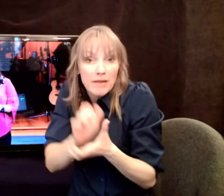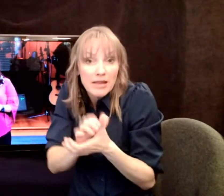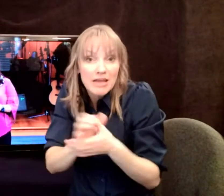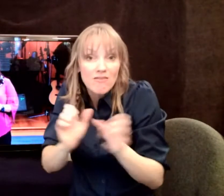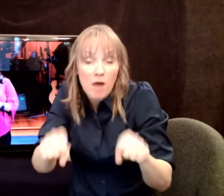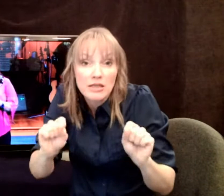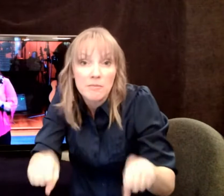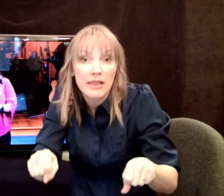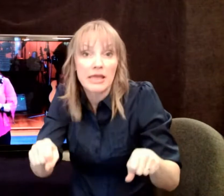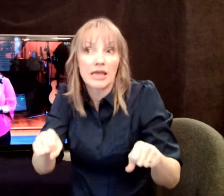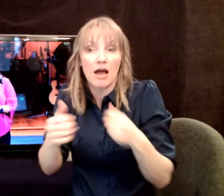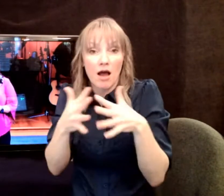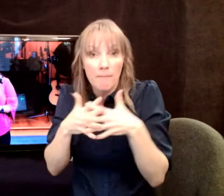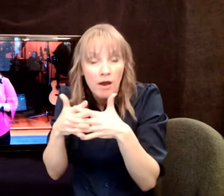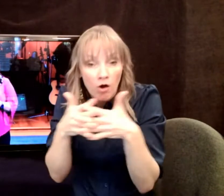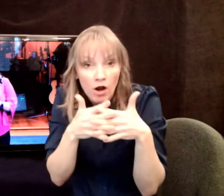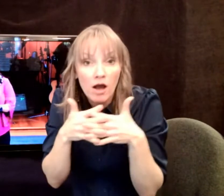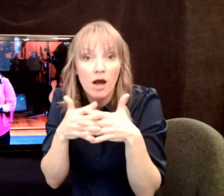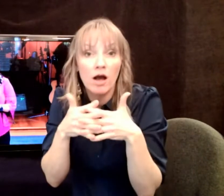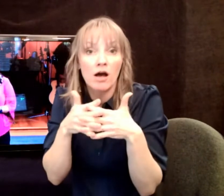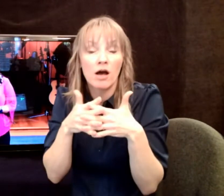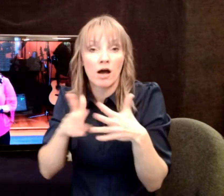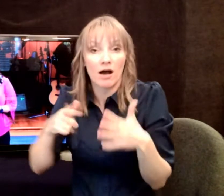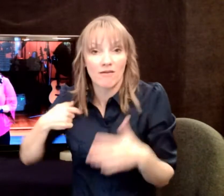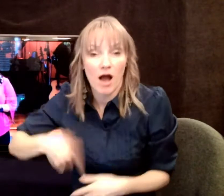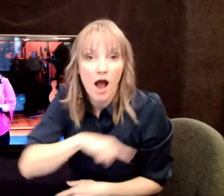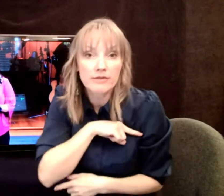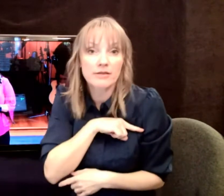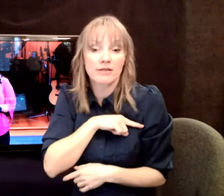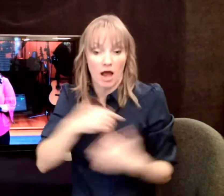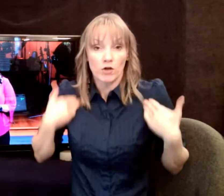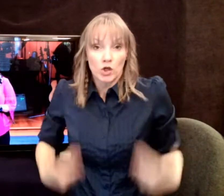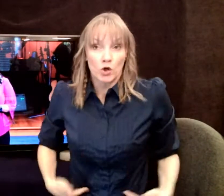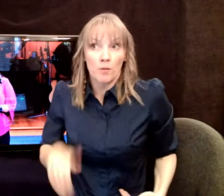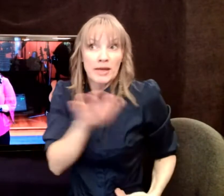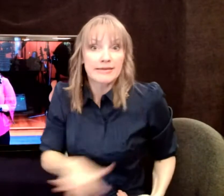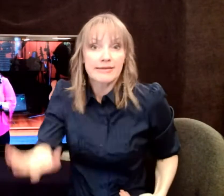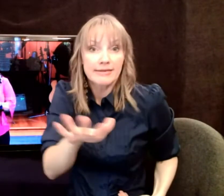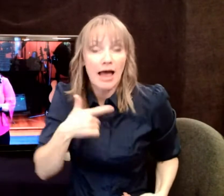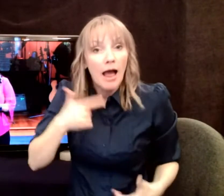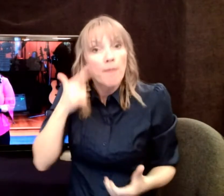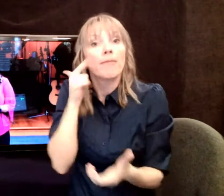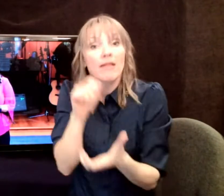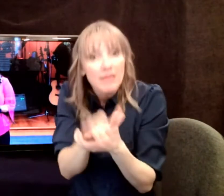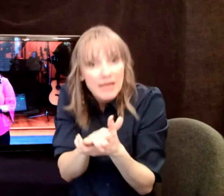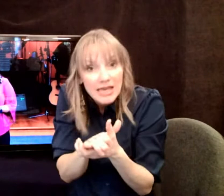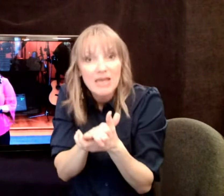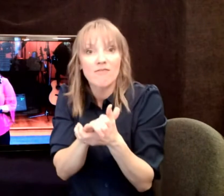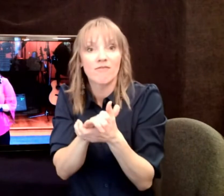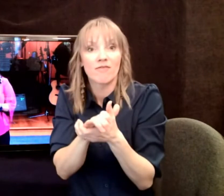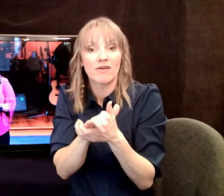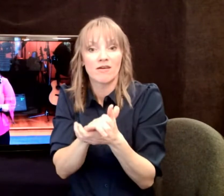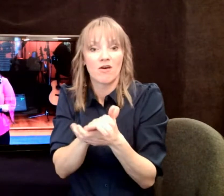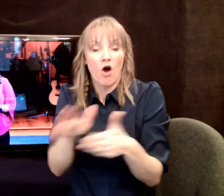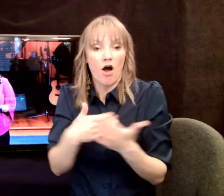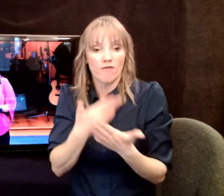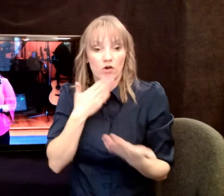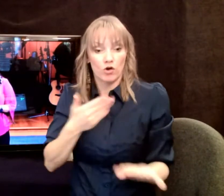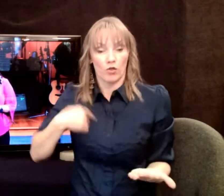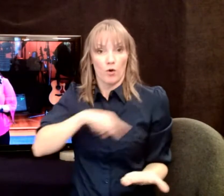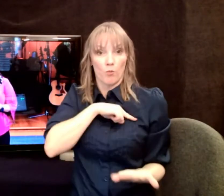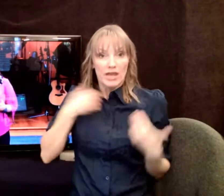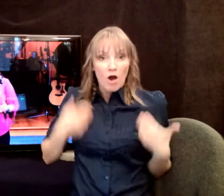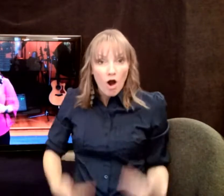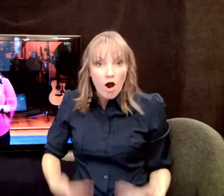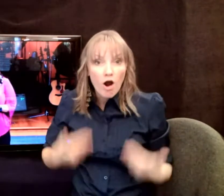of America and of us and of human beings. I believe in the good that we are. I believe in our ability